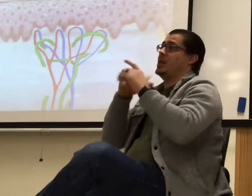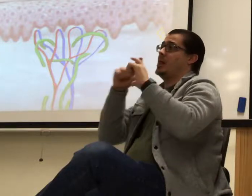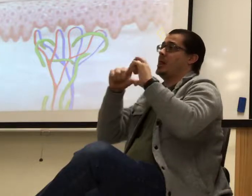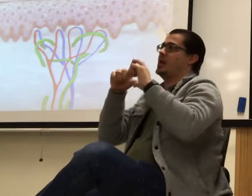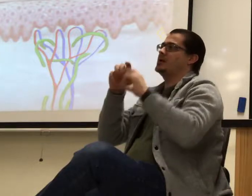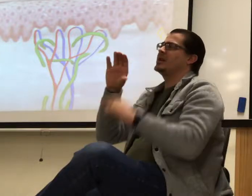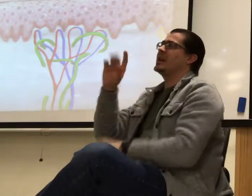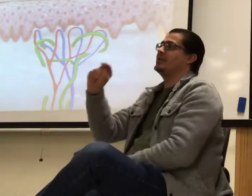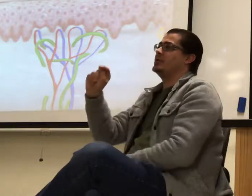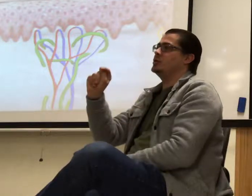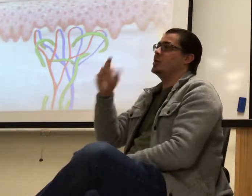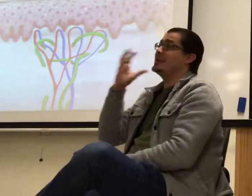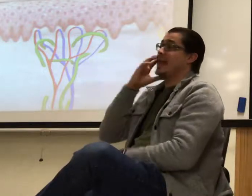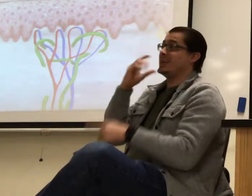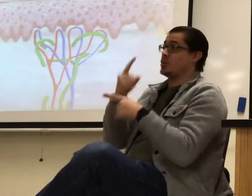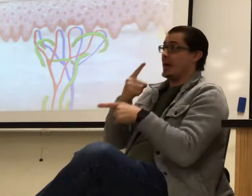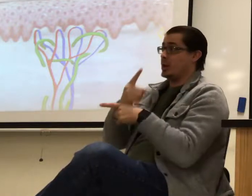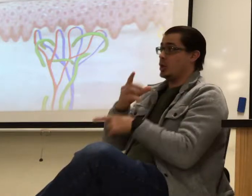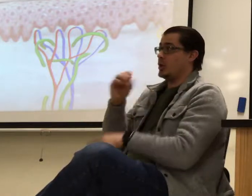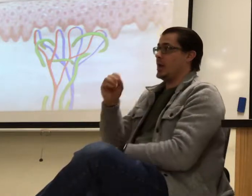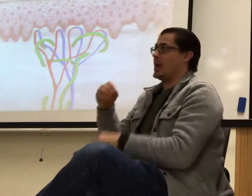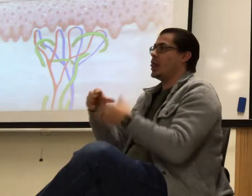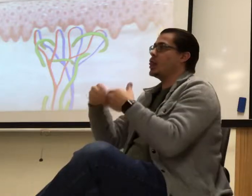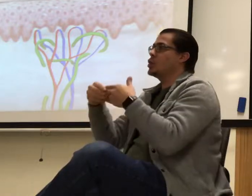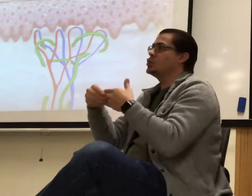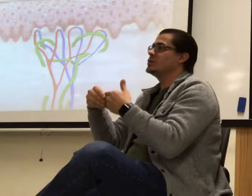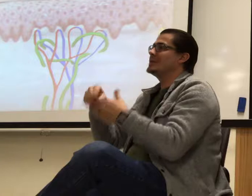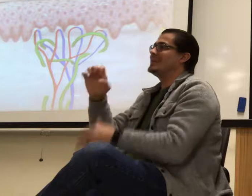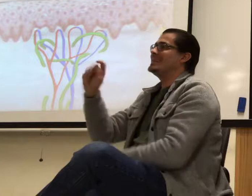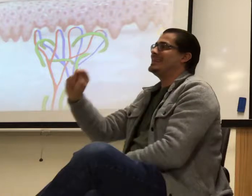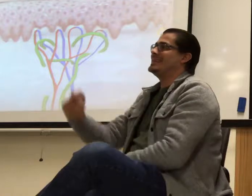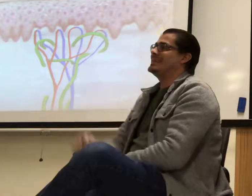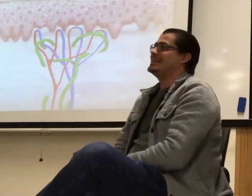tissue, dense, regular, and loose CT.